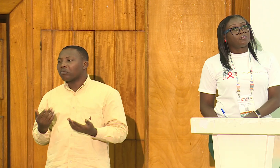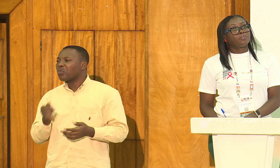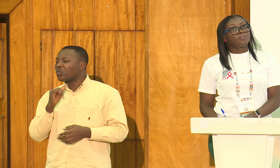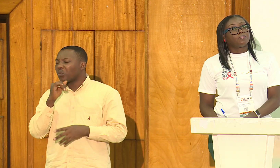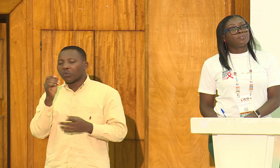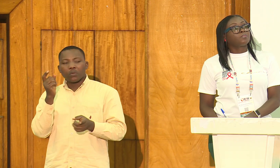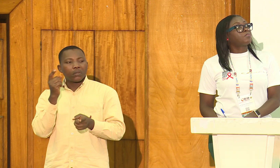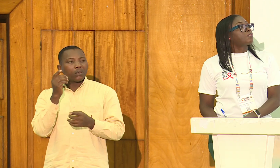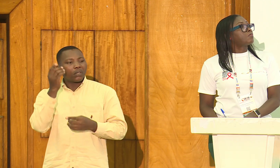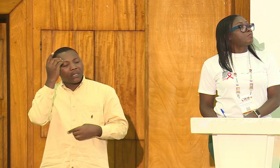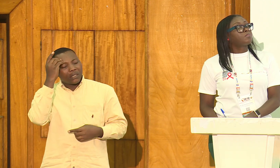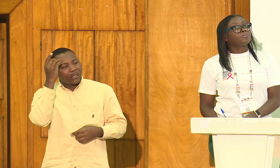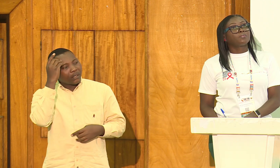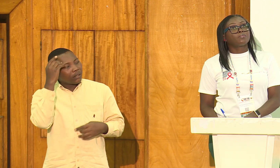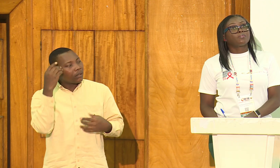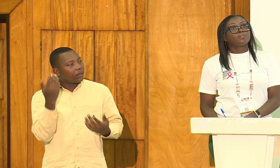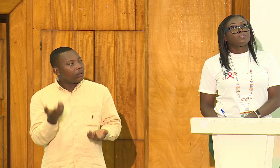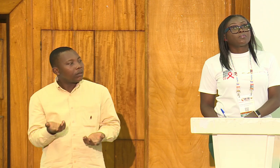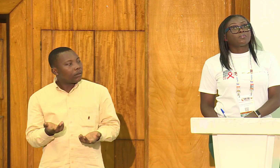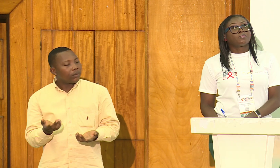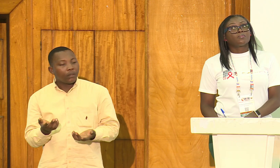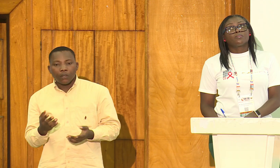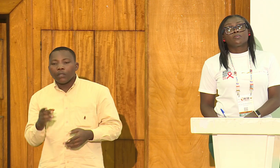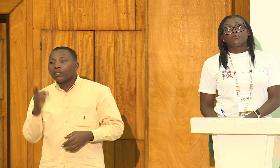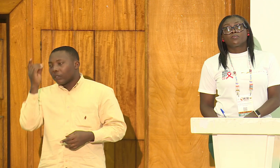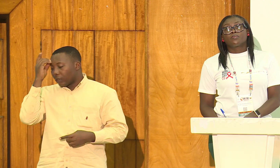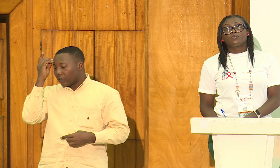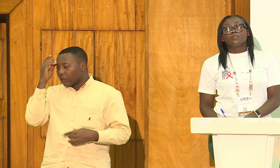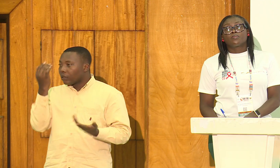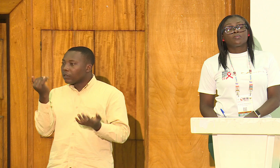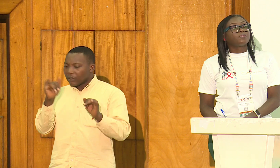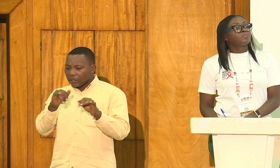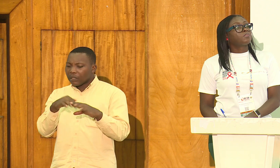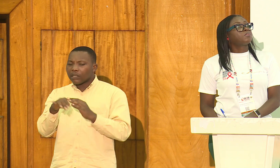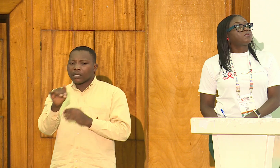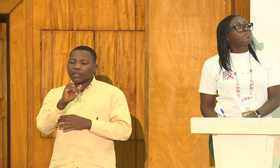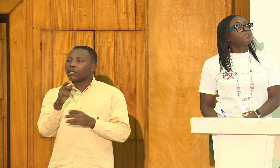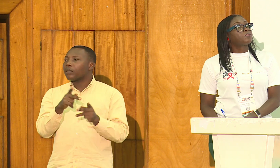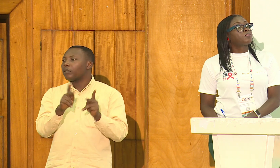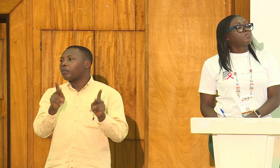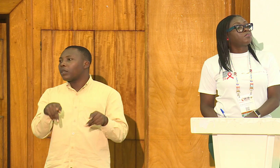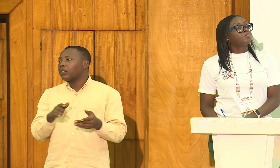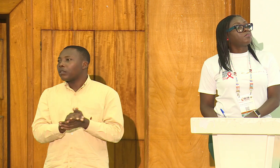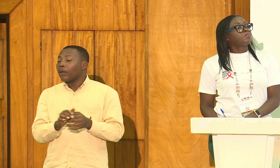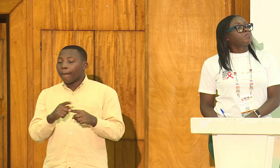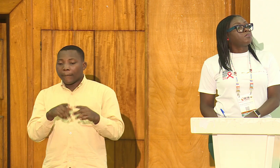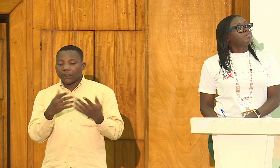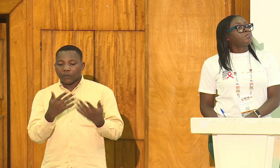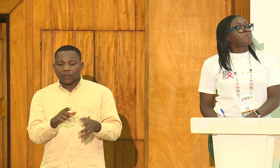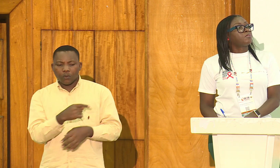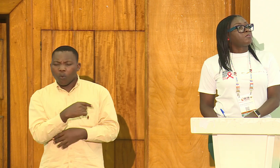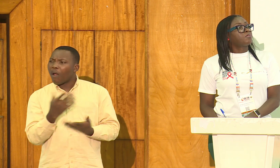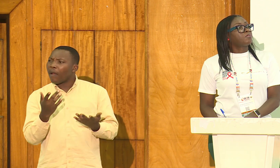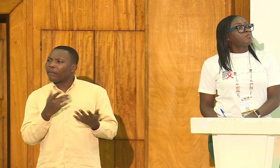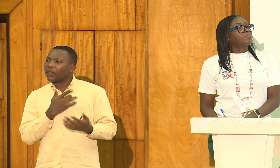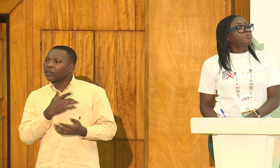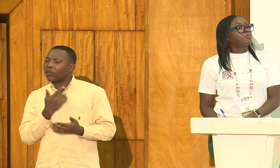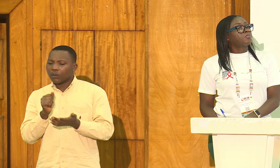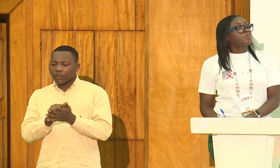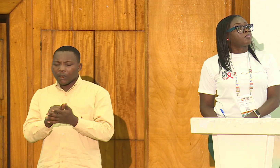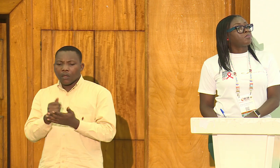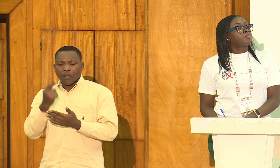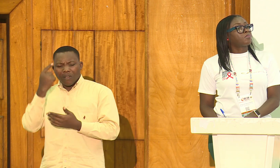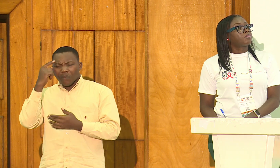diseases are not, they live in the same person. But with that said, I feel that for you to